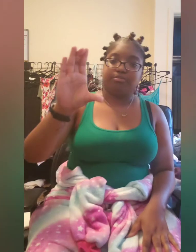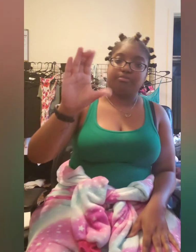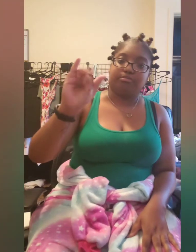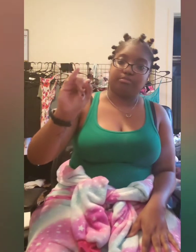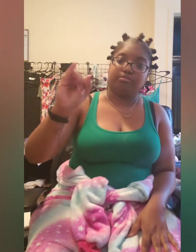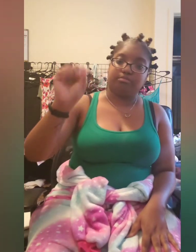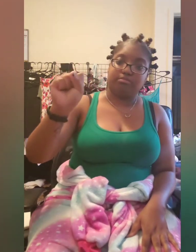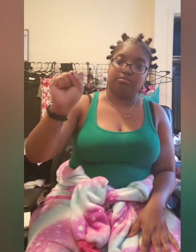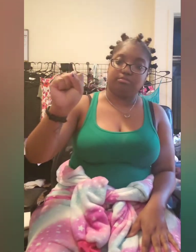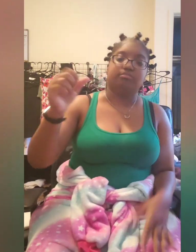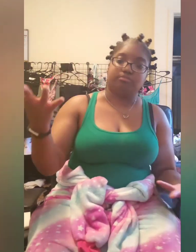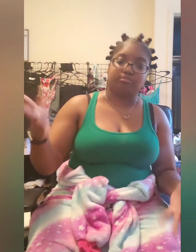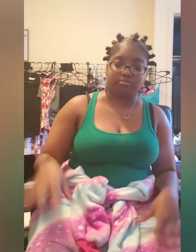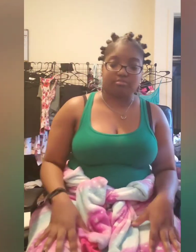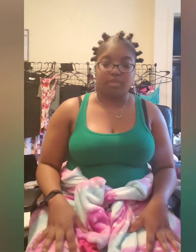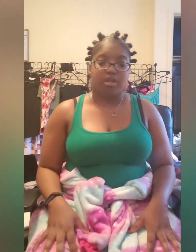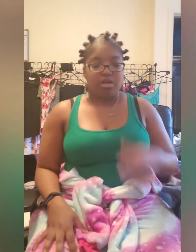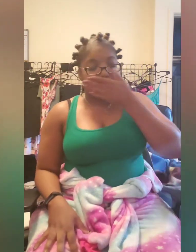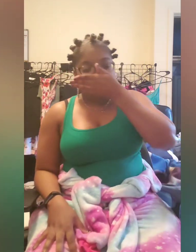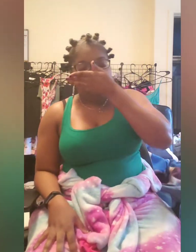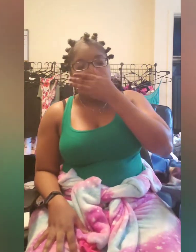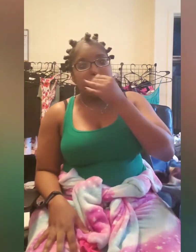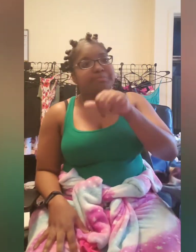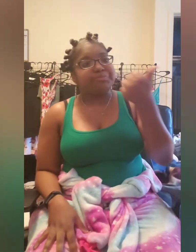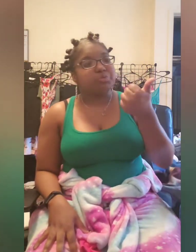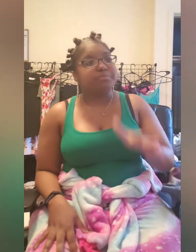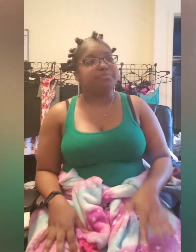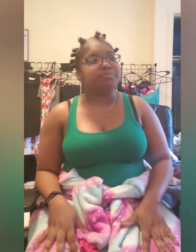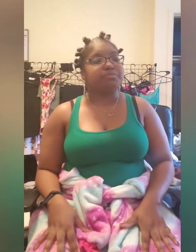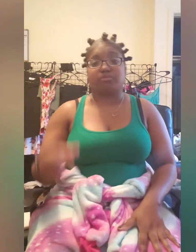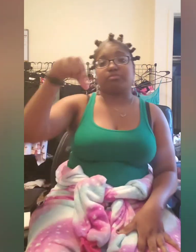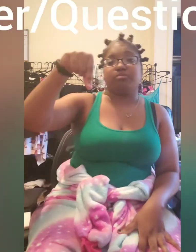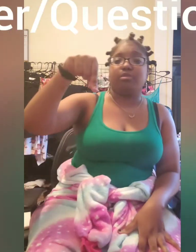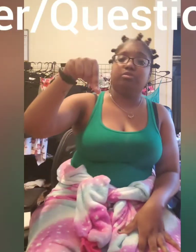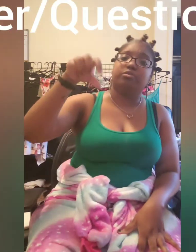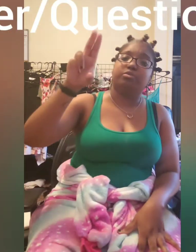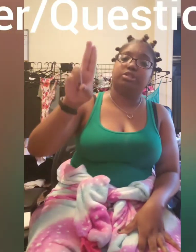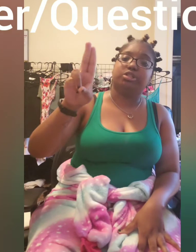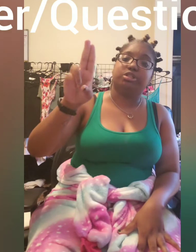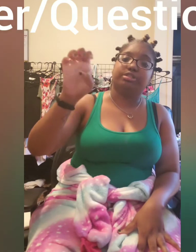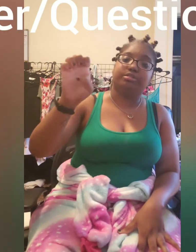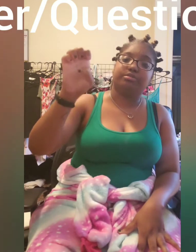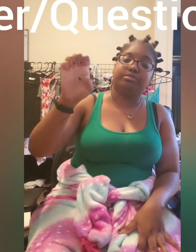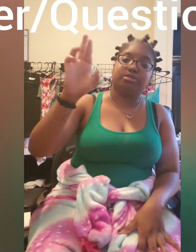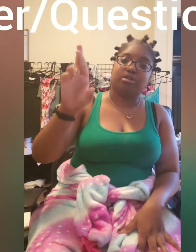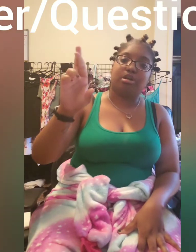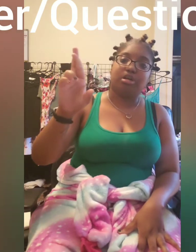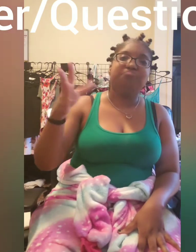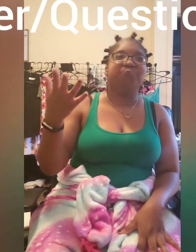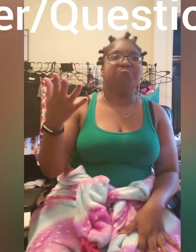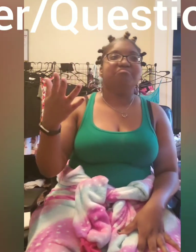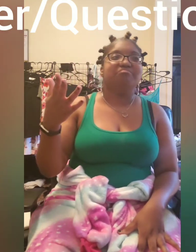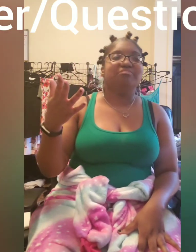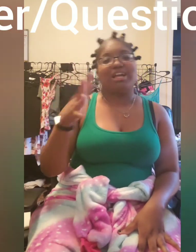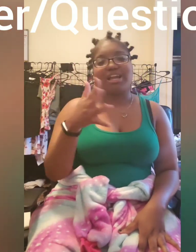with. So if you were born a man, you identify with being a man, you know, you're a man, whatever you were born a woman, same thing. So the next